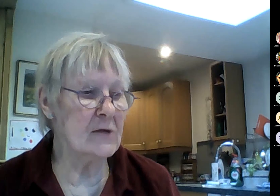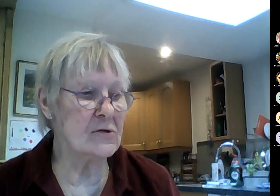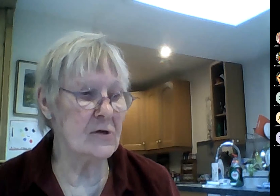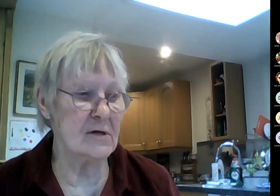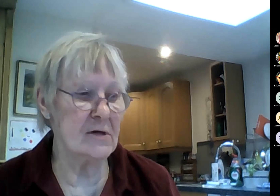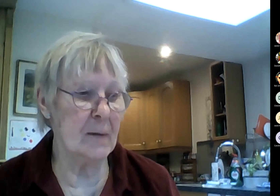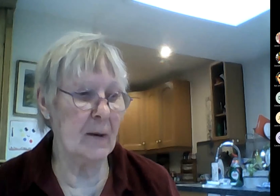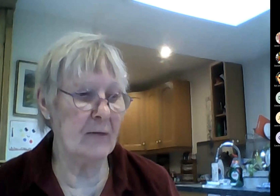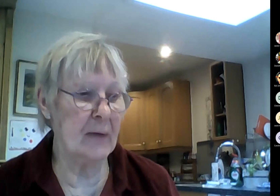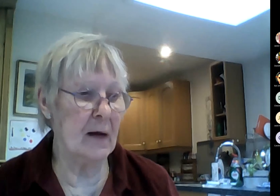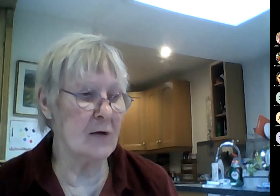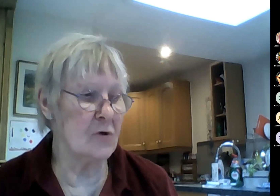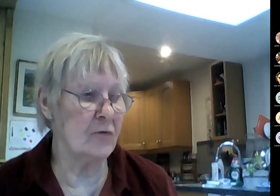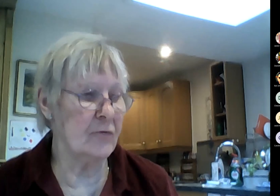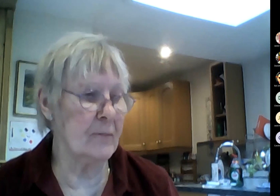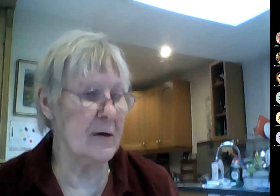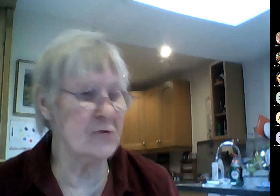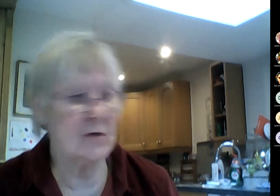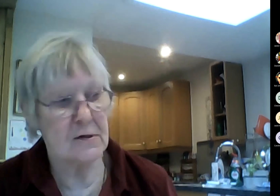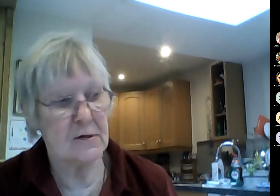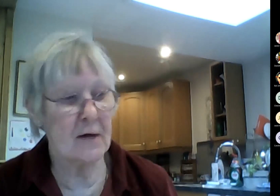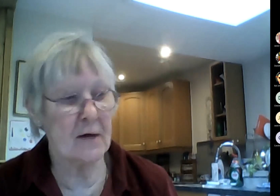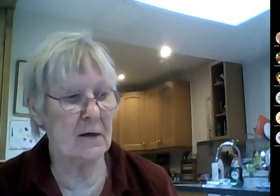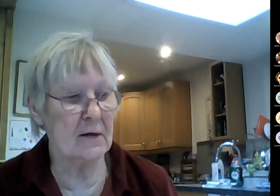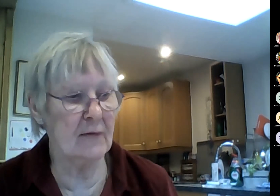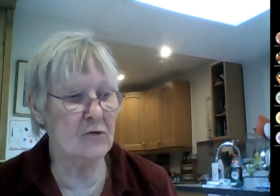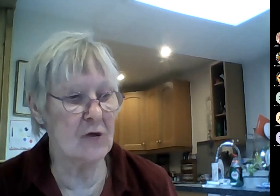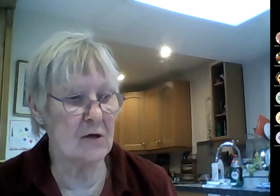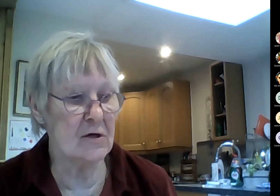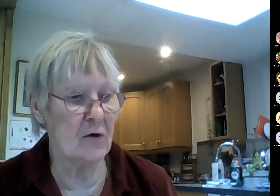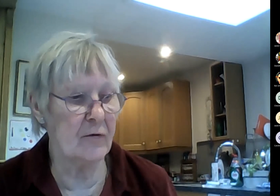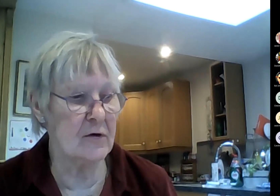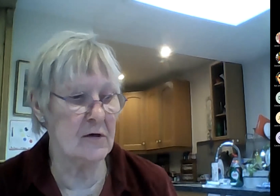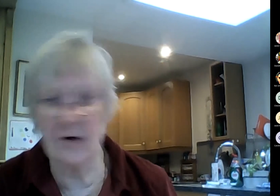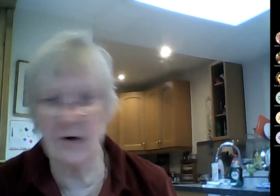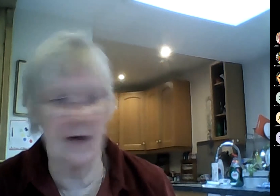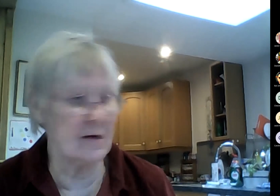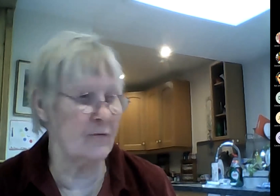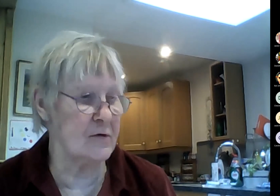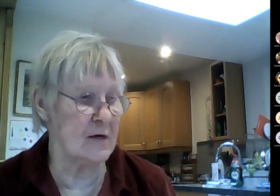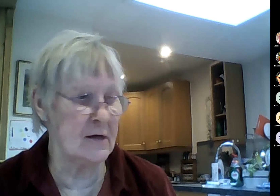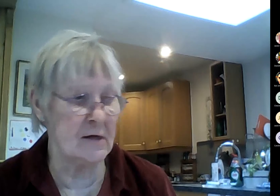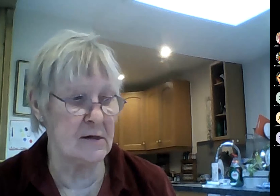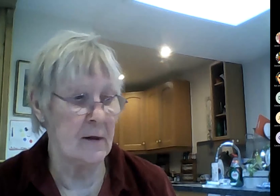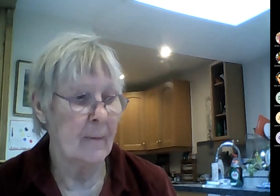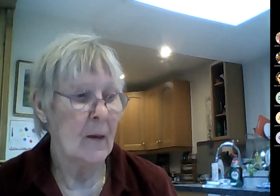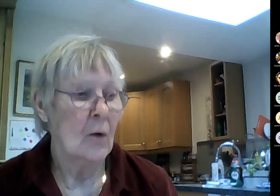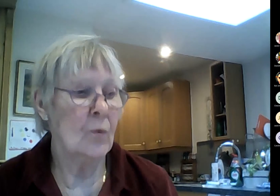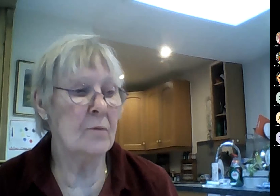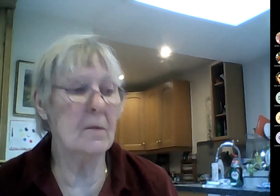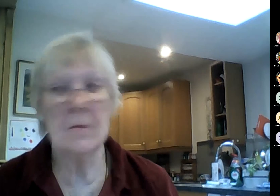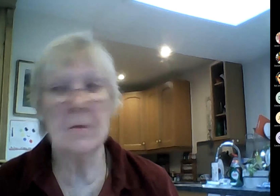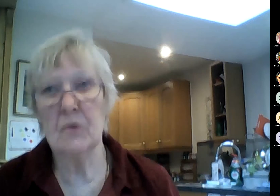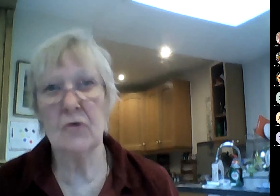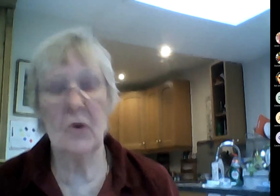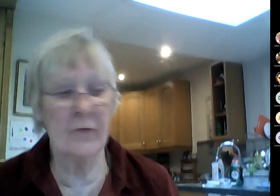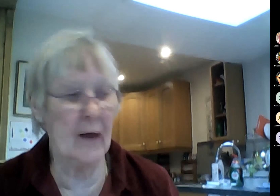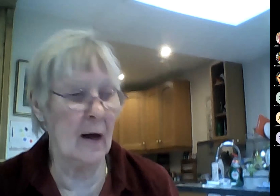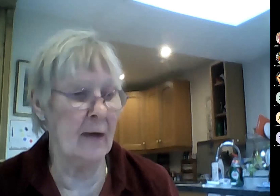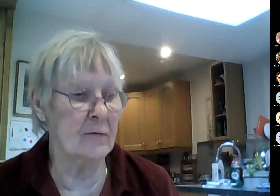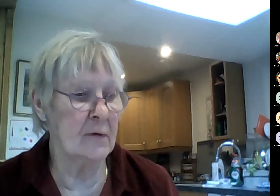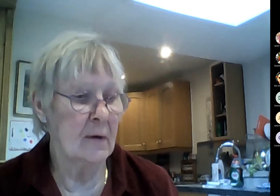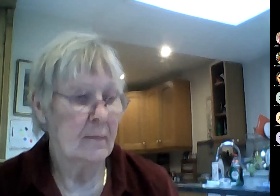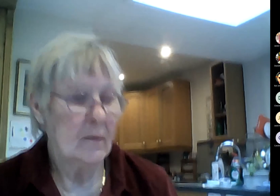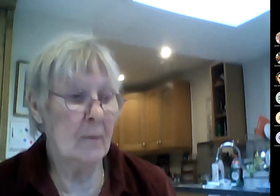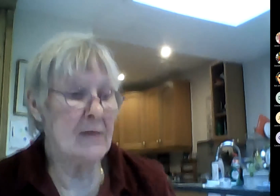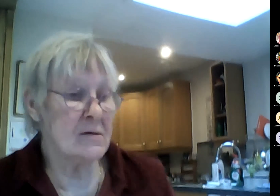In many instances, people have been cut off from mainstream society and even shunted off into segregated facilities with minimum control of